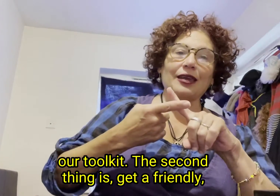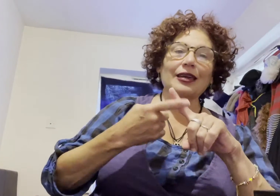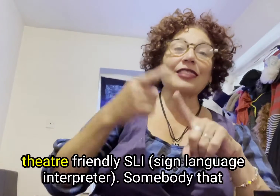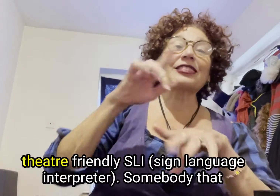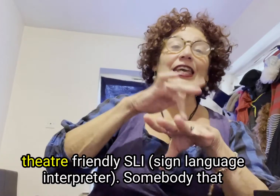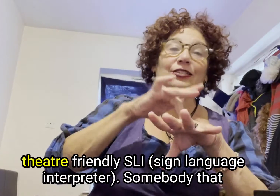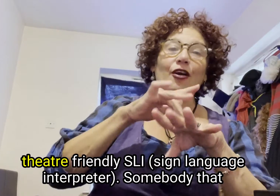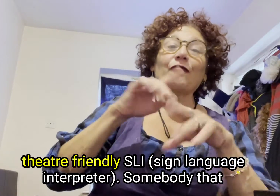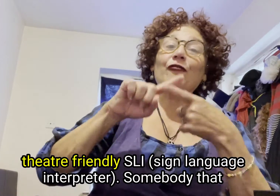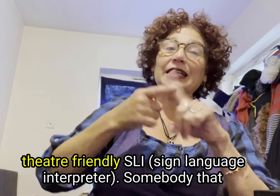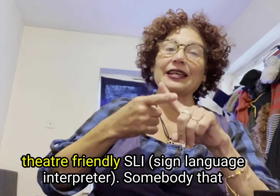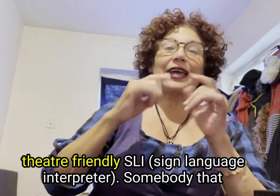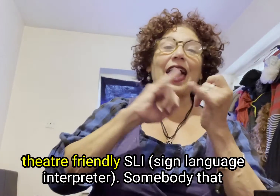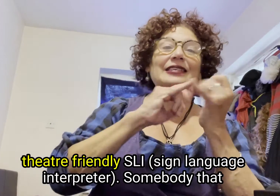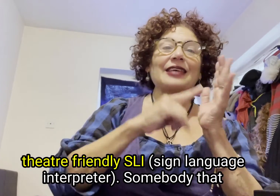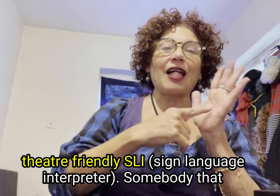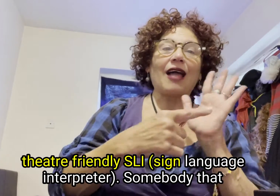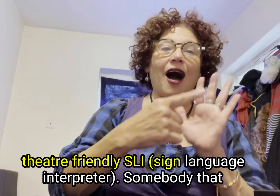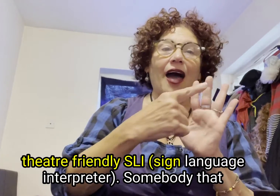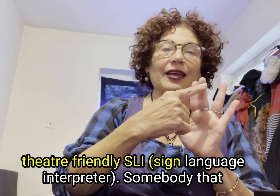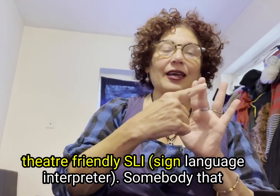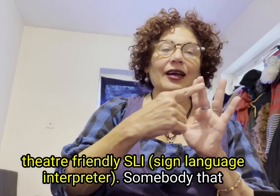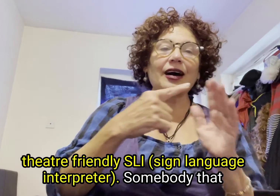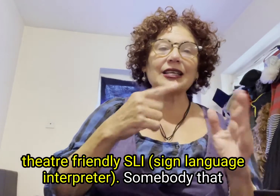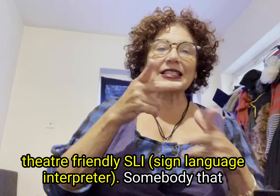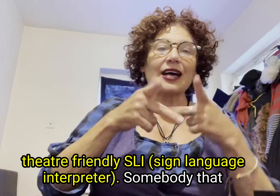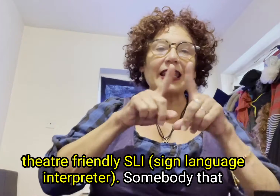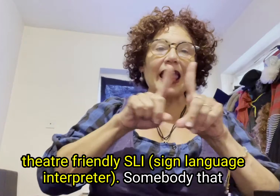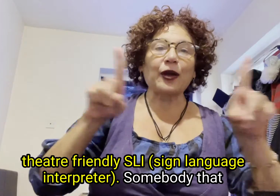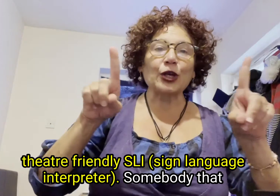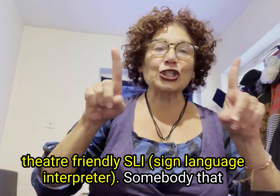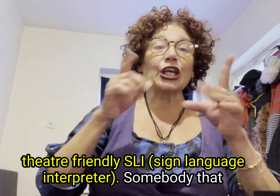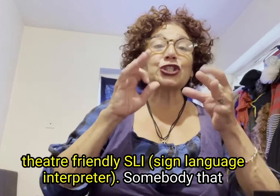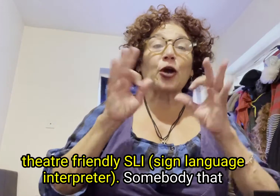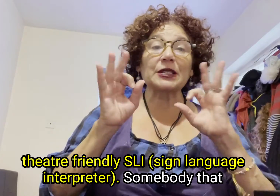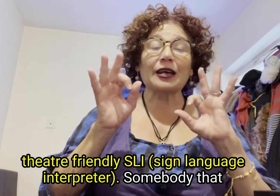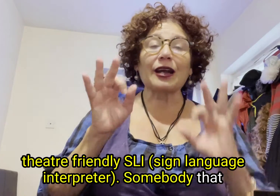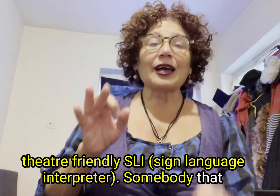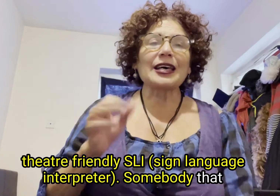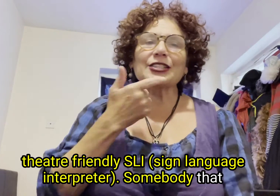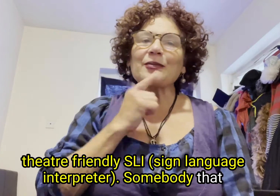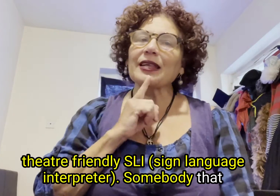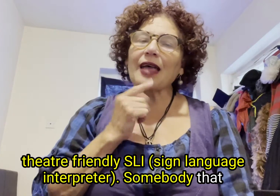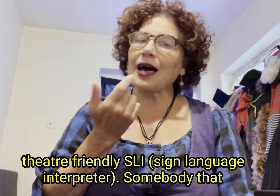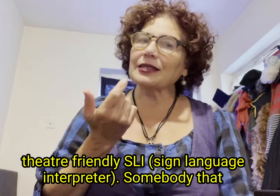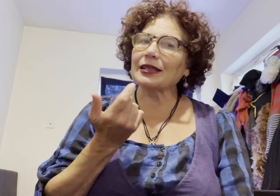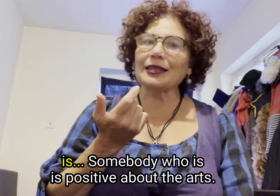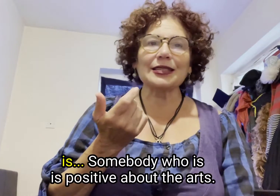a theater friendly SLI, sign language interpreter, somebody that